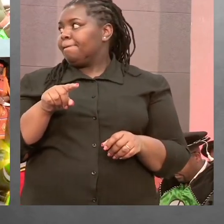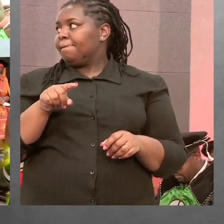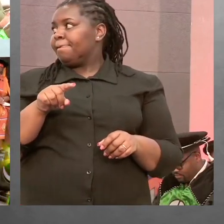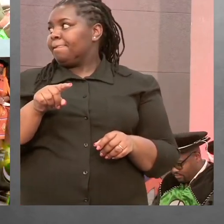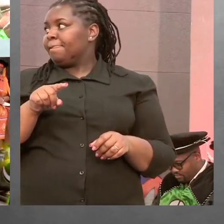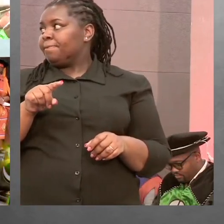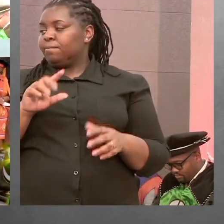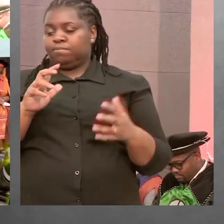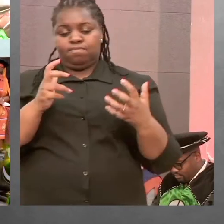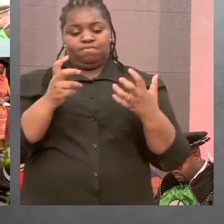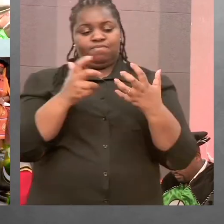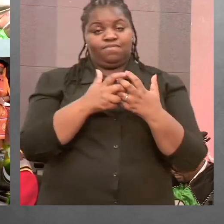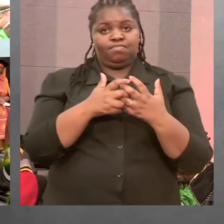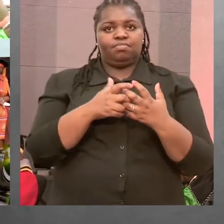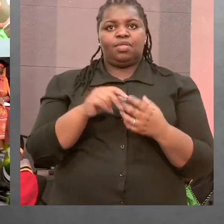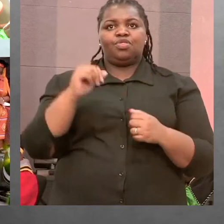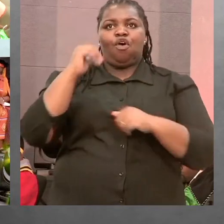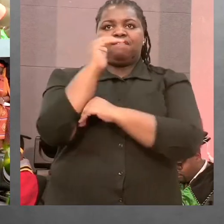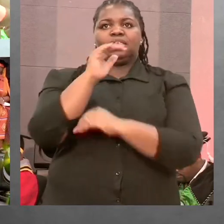befits the office itself.